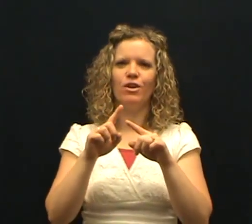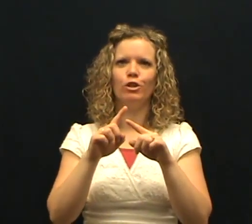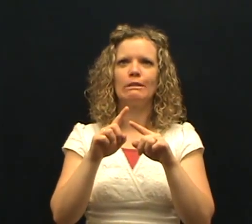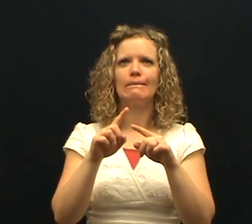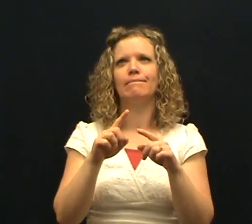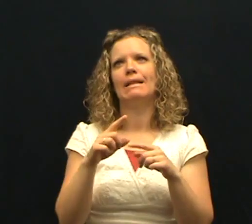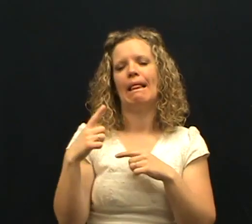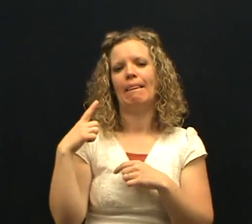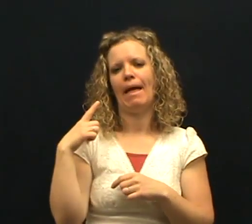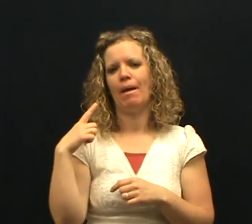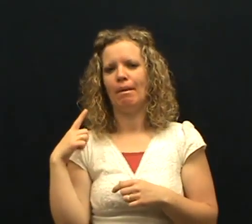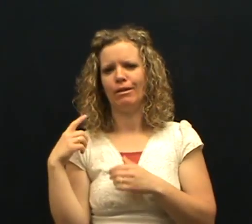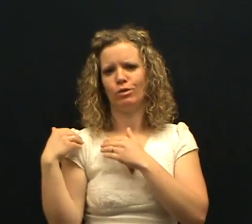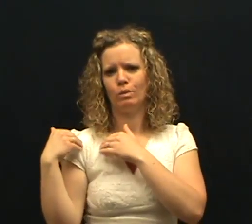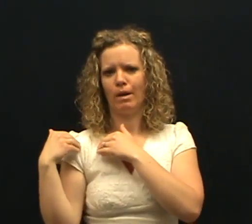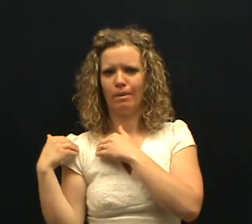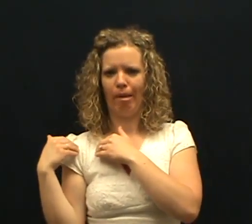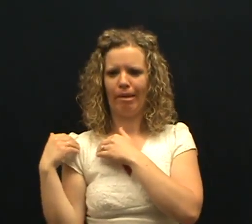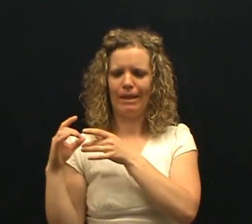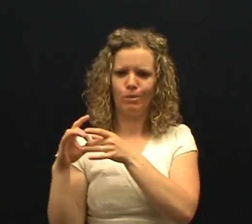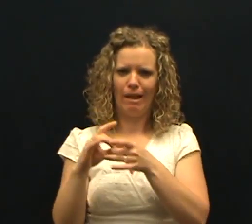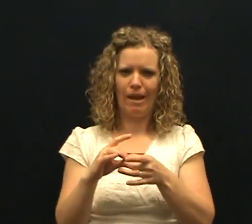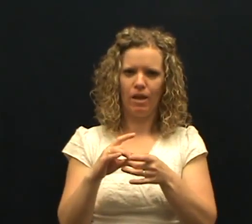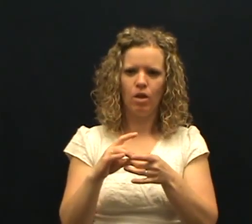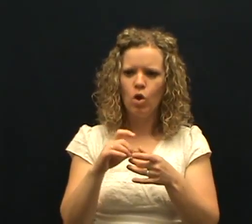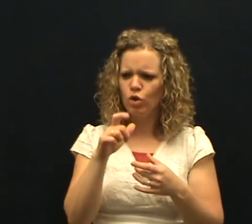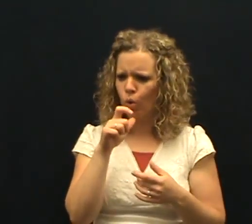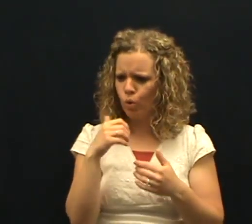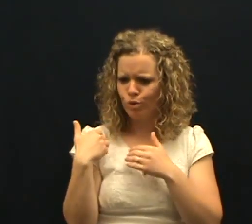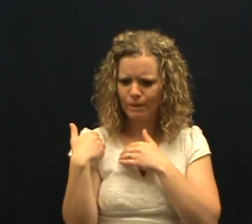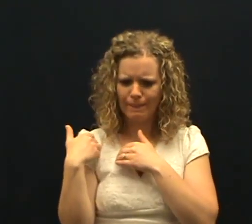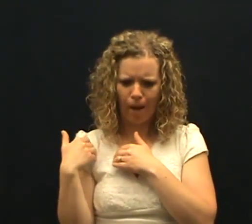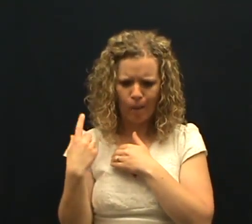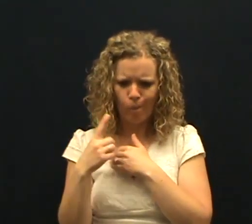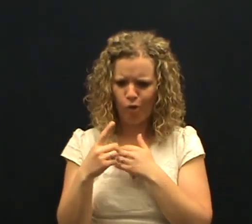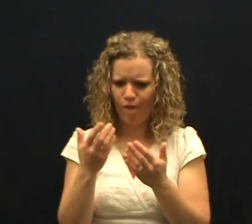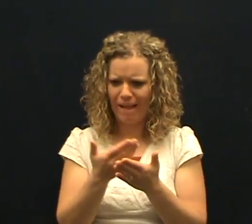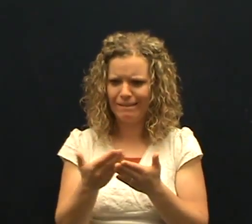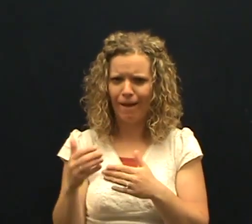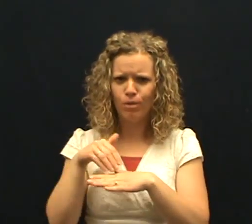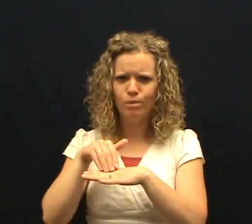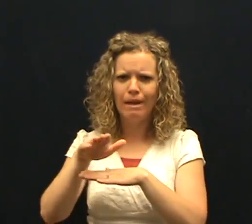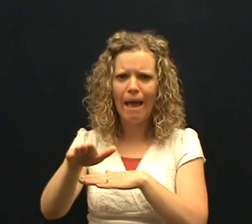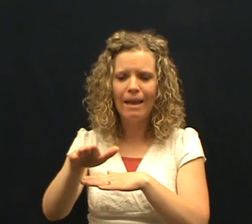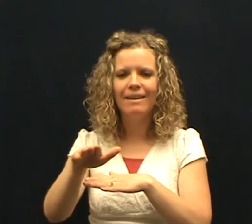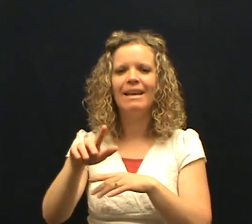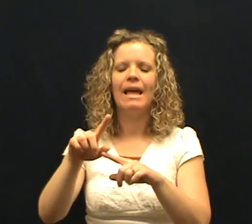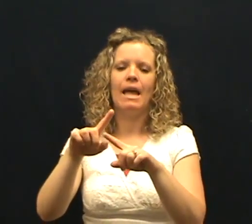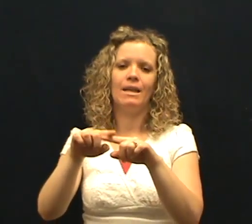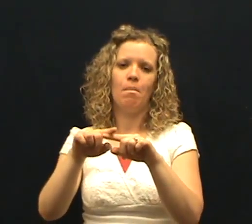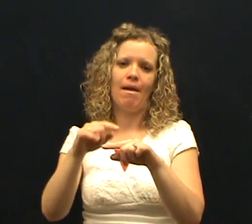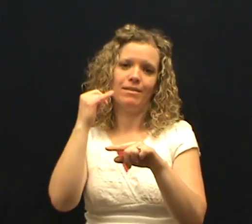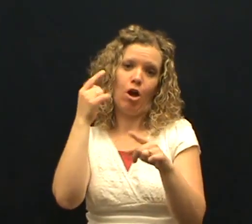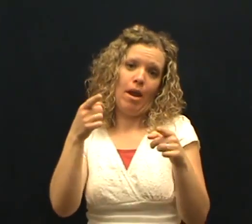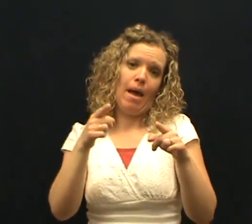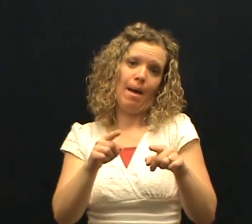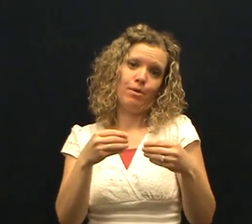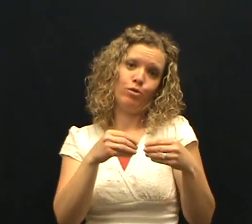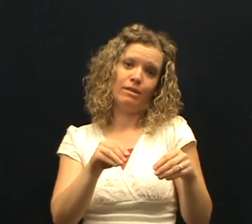here. Who's responsible for the stuff depends on whether you're selling FOB shipping point